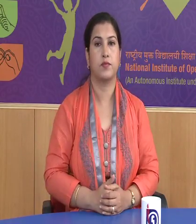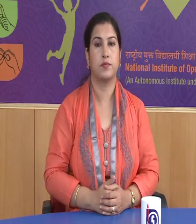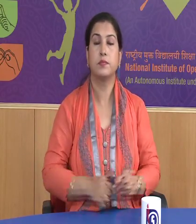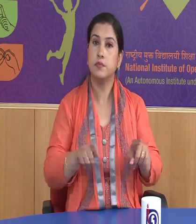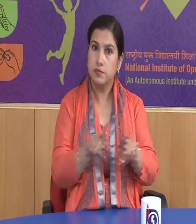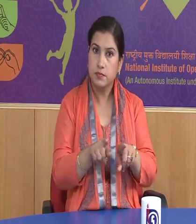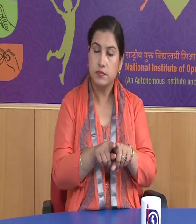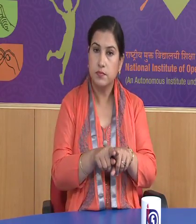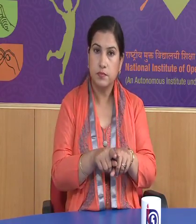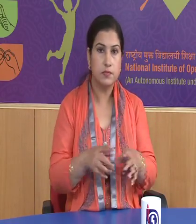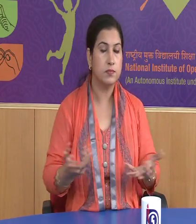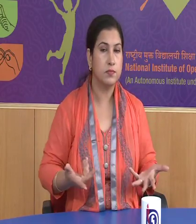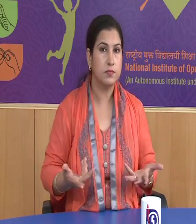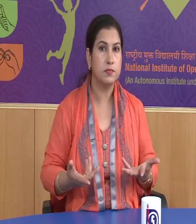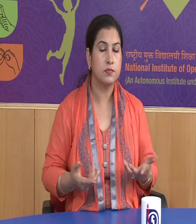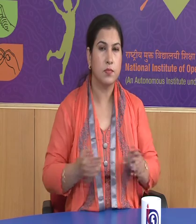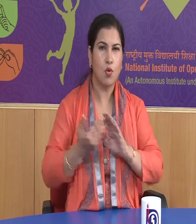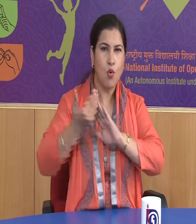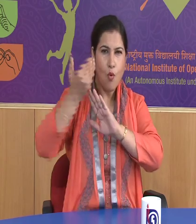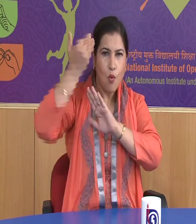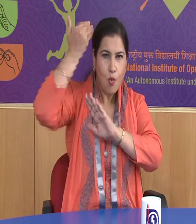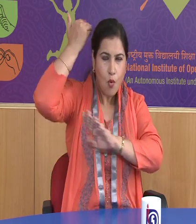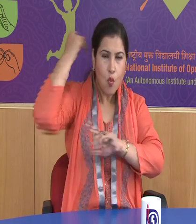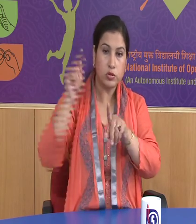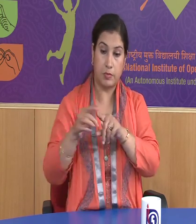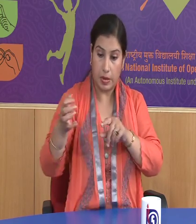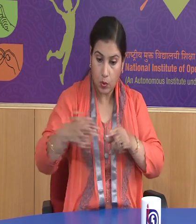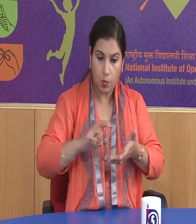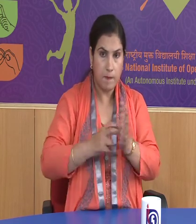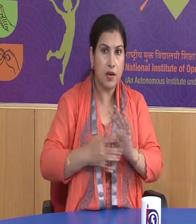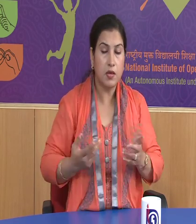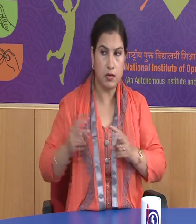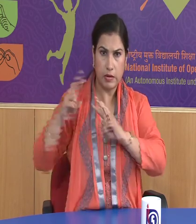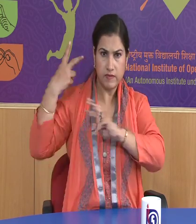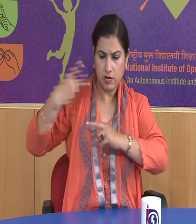We learnt about the old and new meanings of peace and security.